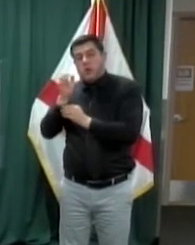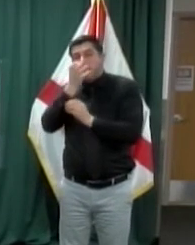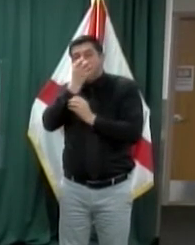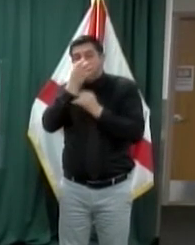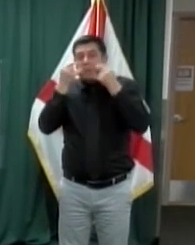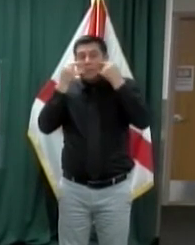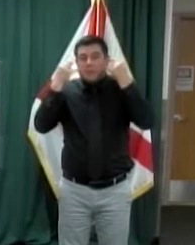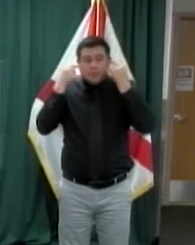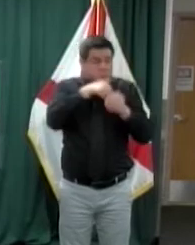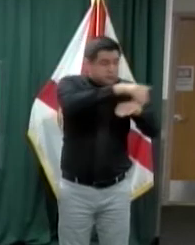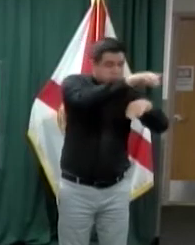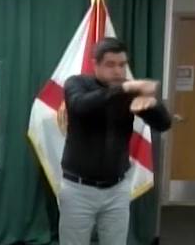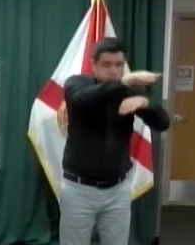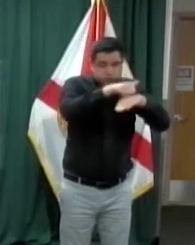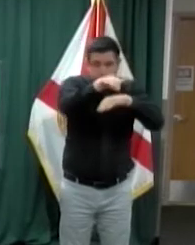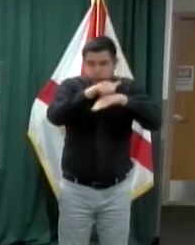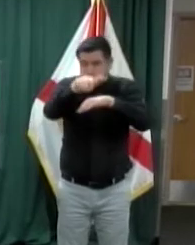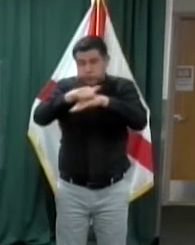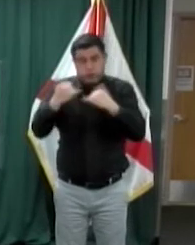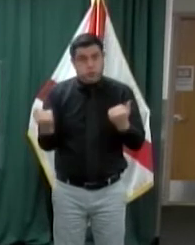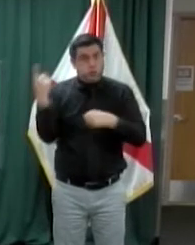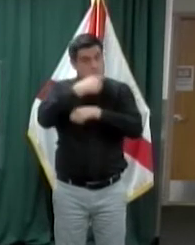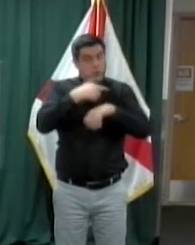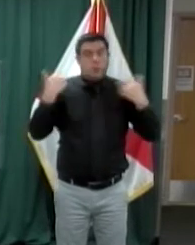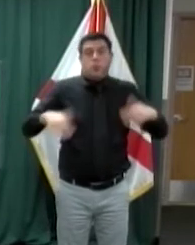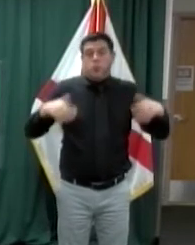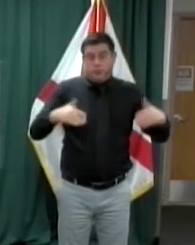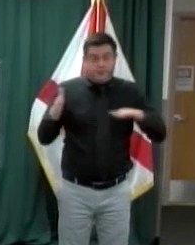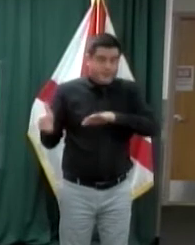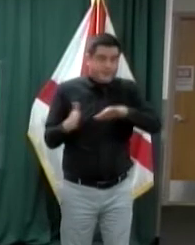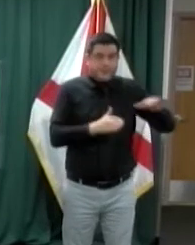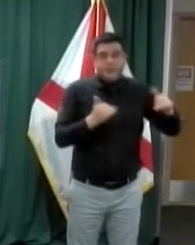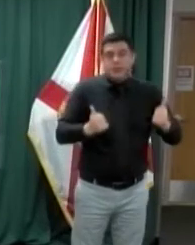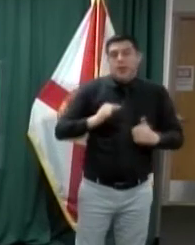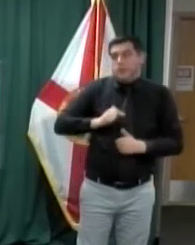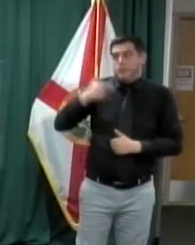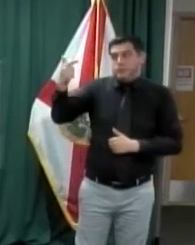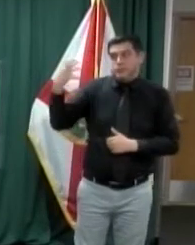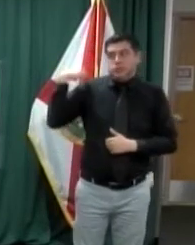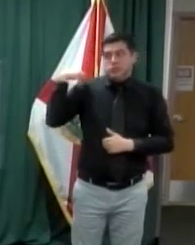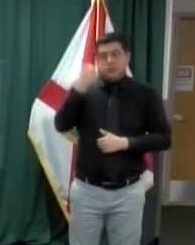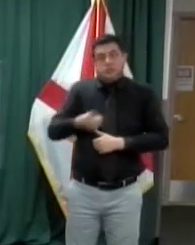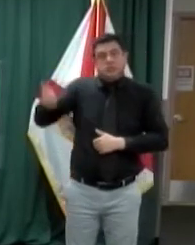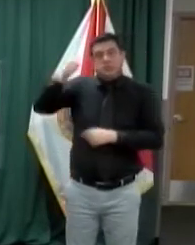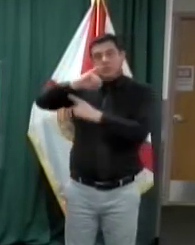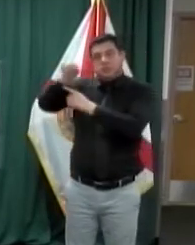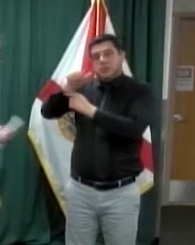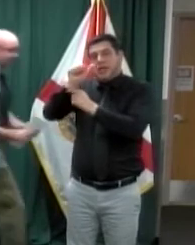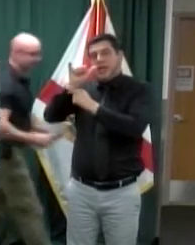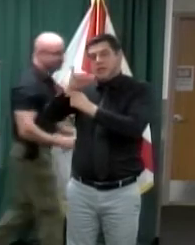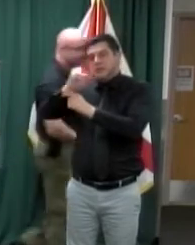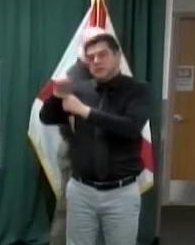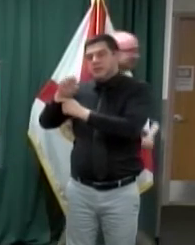So with that, I'd like to turn it over to Chairman Zembower for some additional comments.